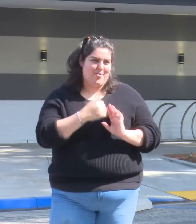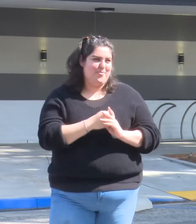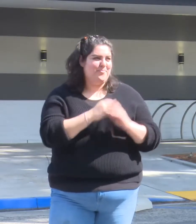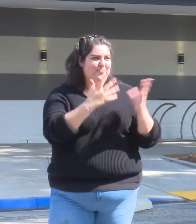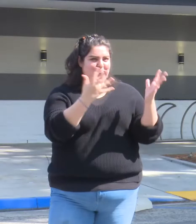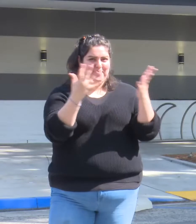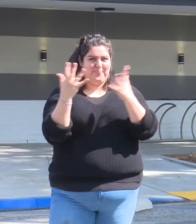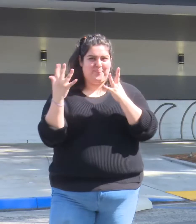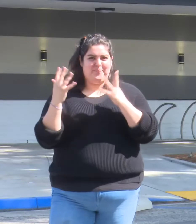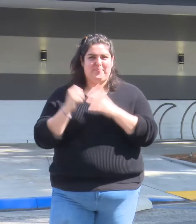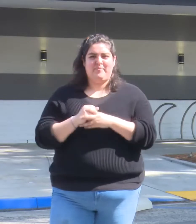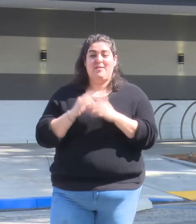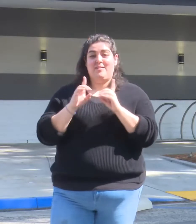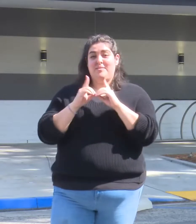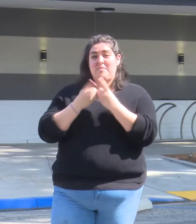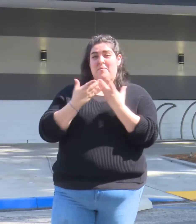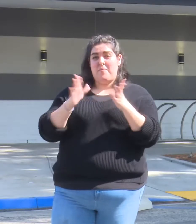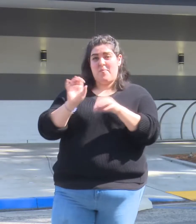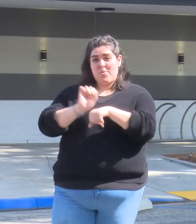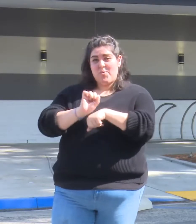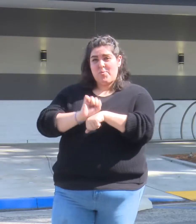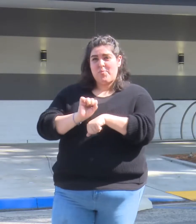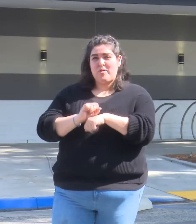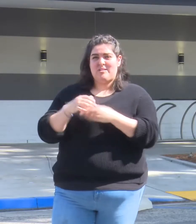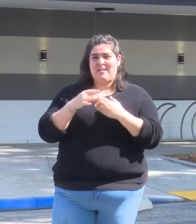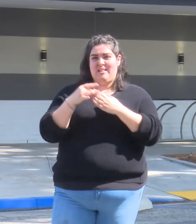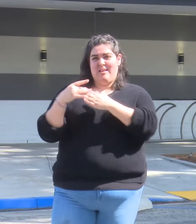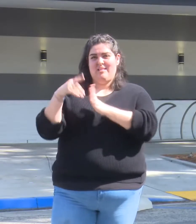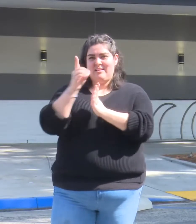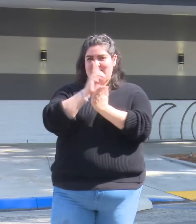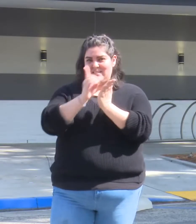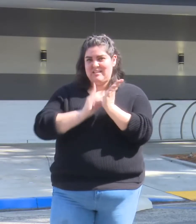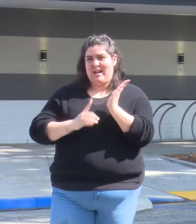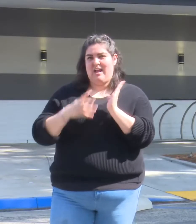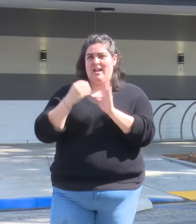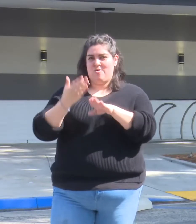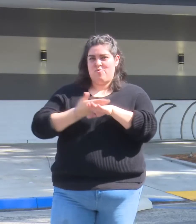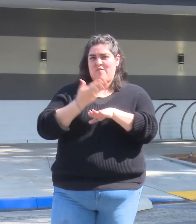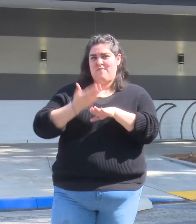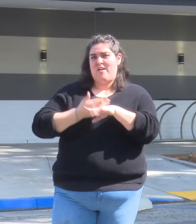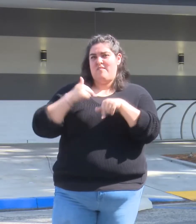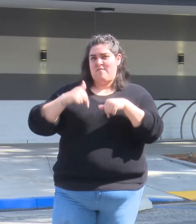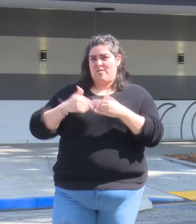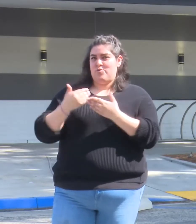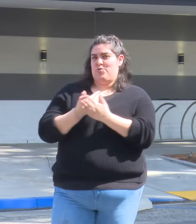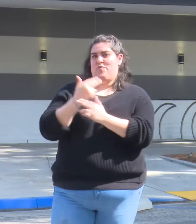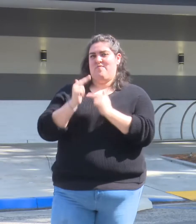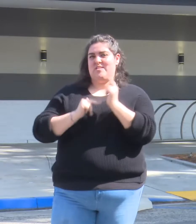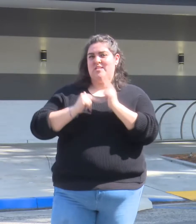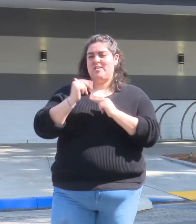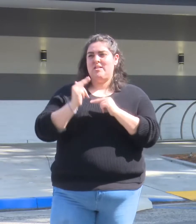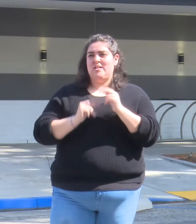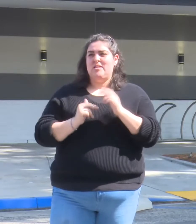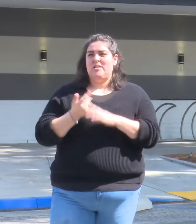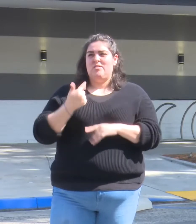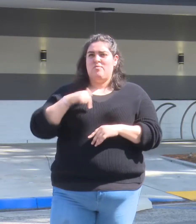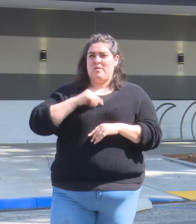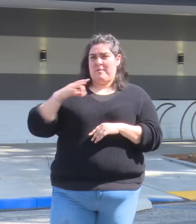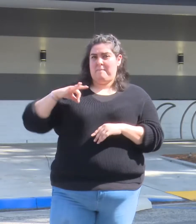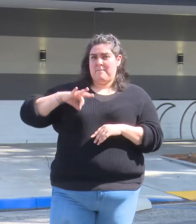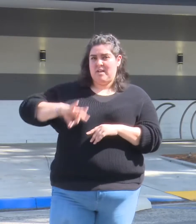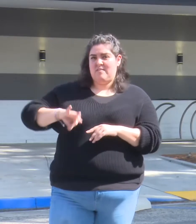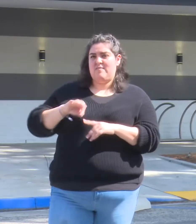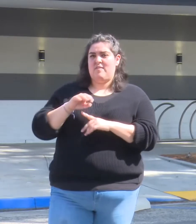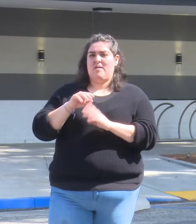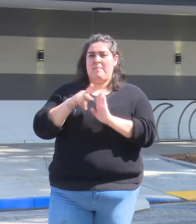The Department of Public Works led the design and the renovation of this modern facility. We benefited from Measure A.